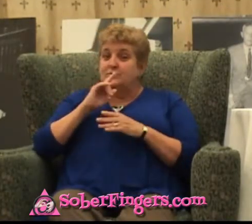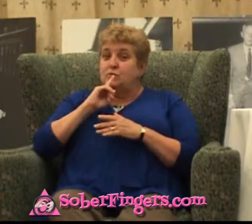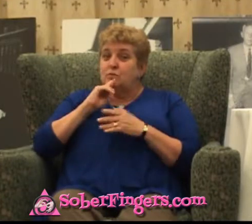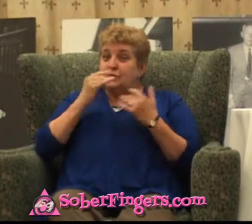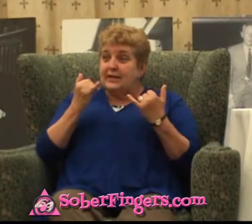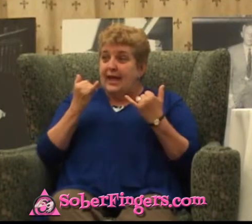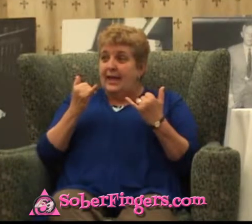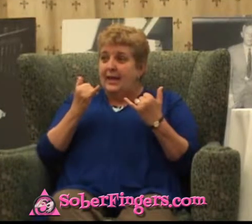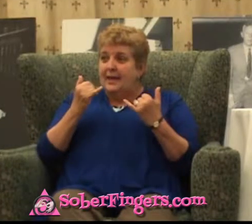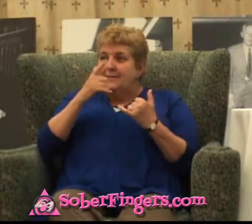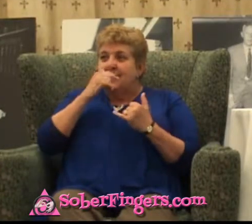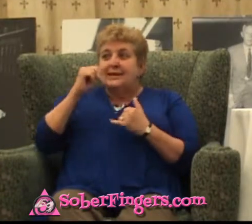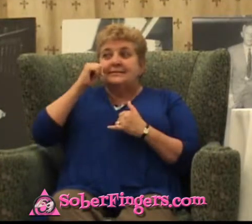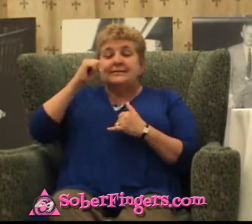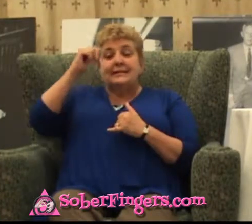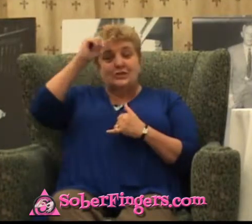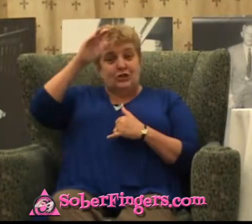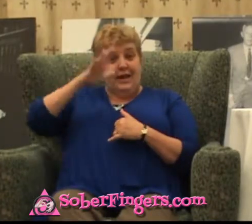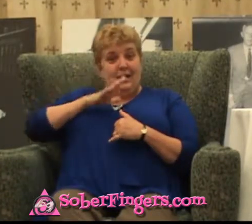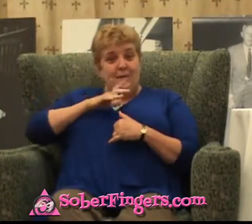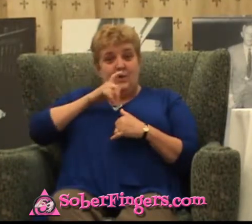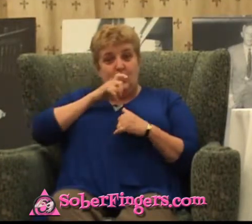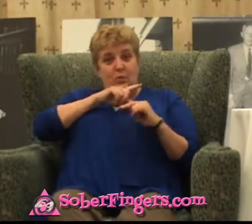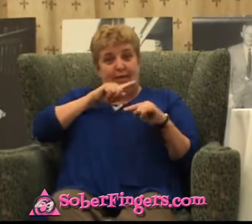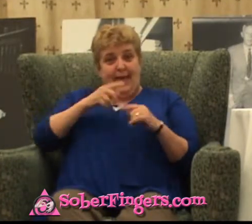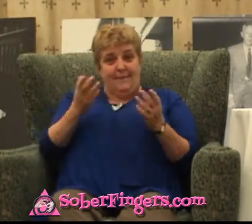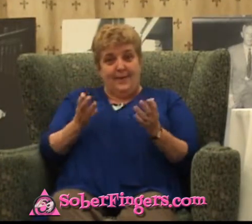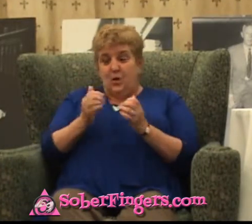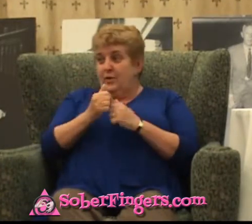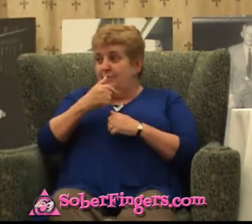with me today that's sitting here in the front row, my biggest fan,